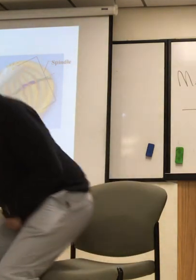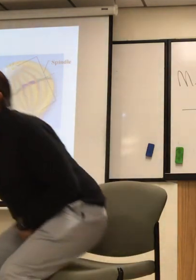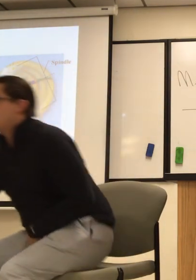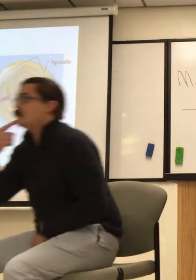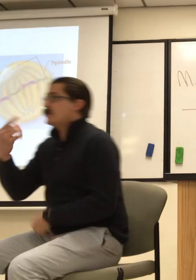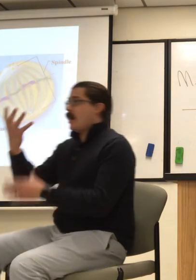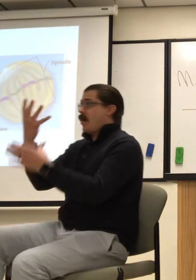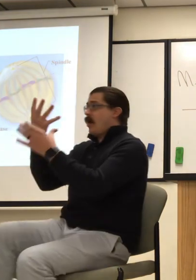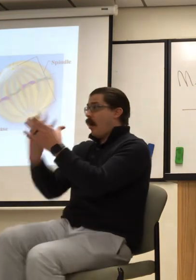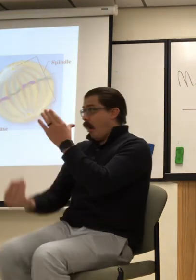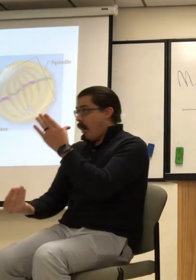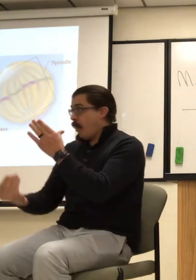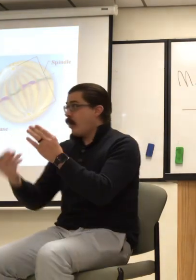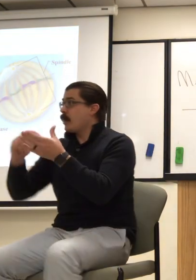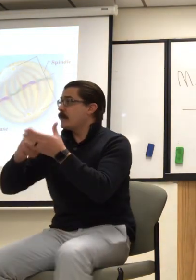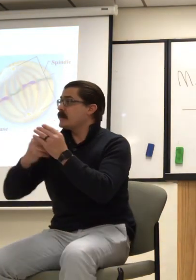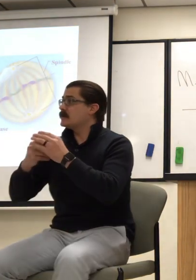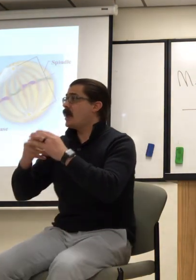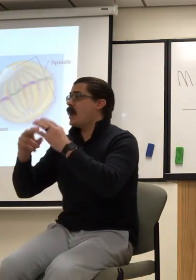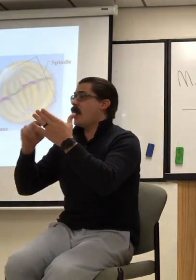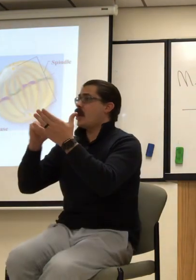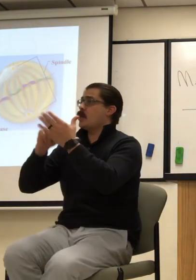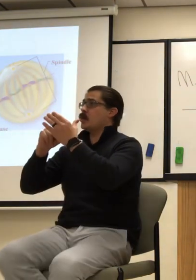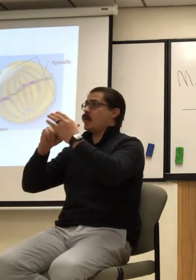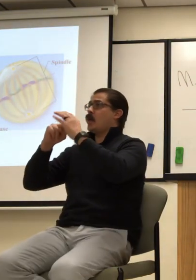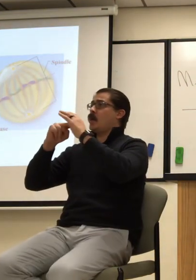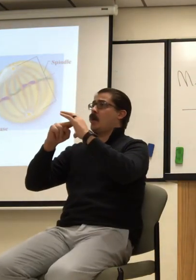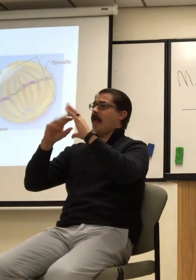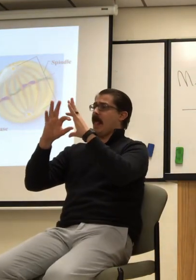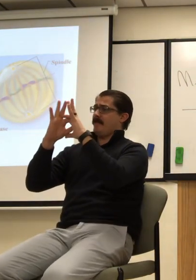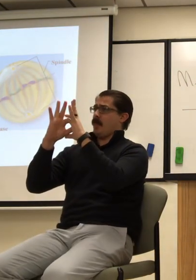Yeah, just not there. Gone.